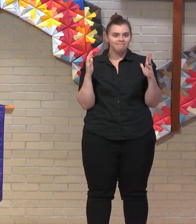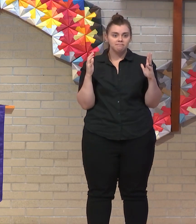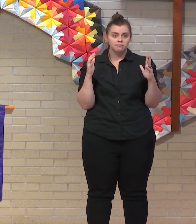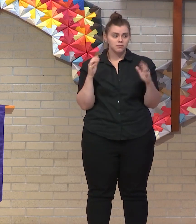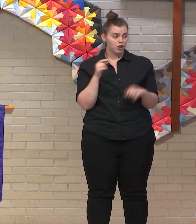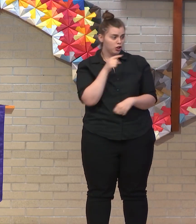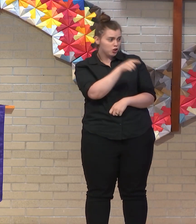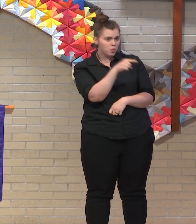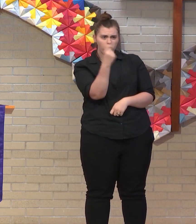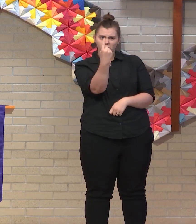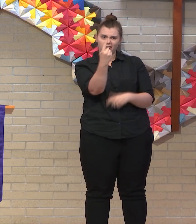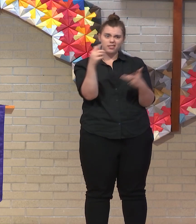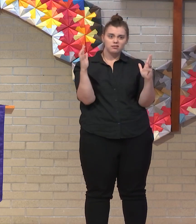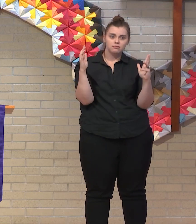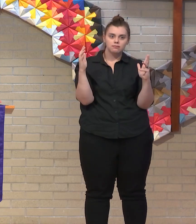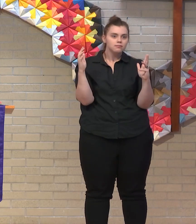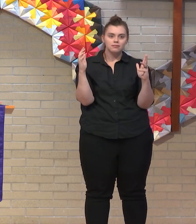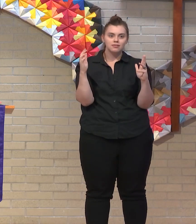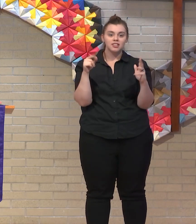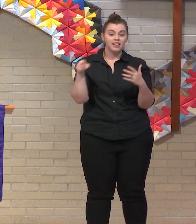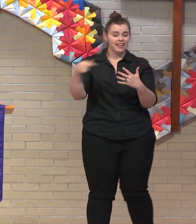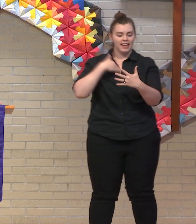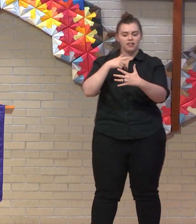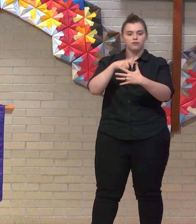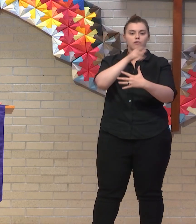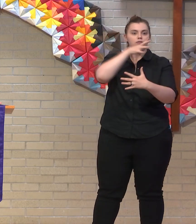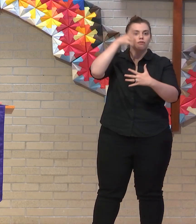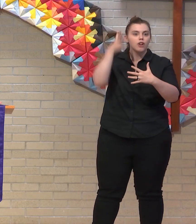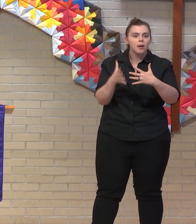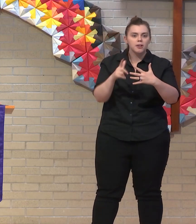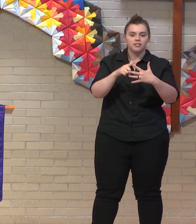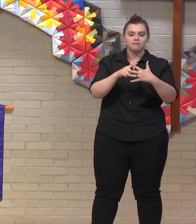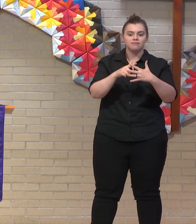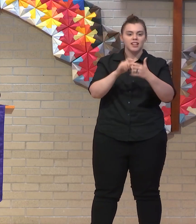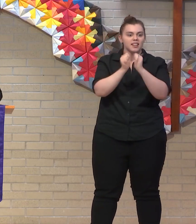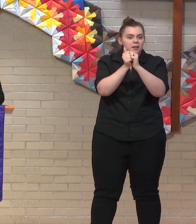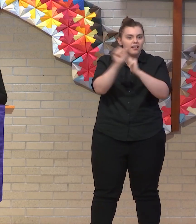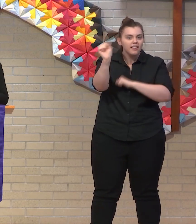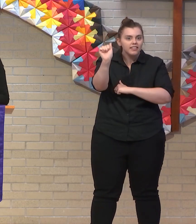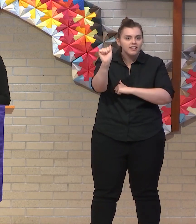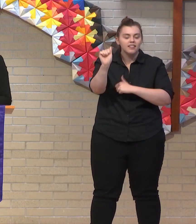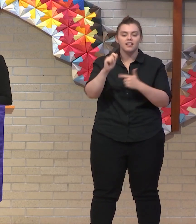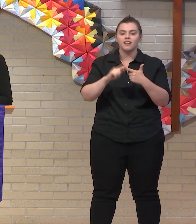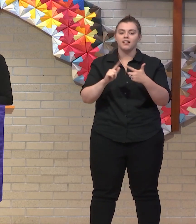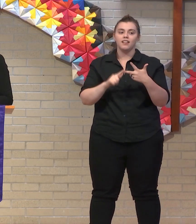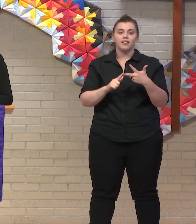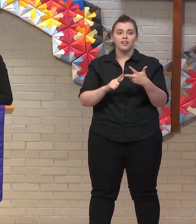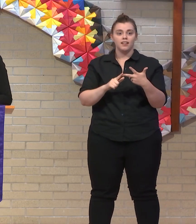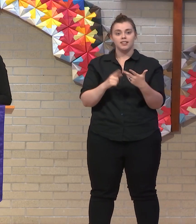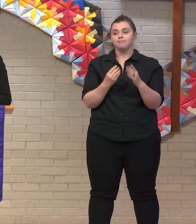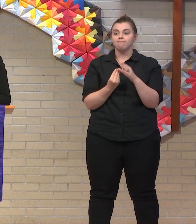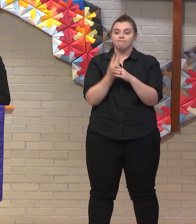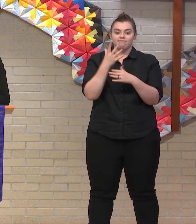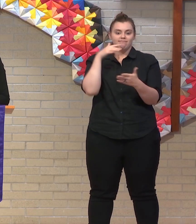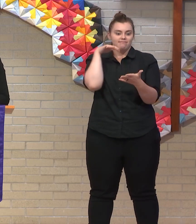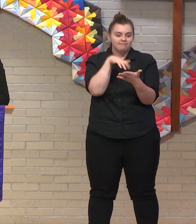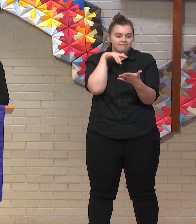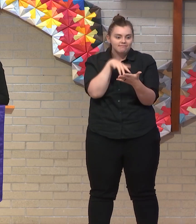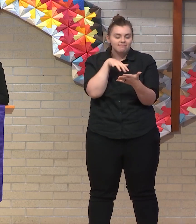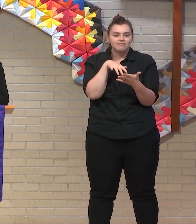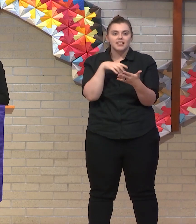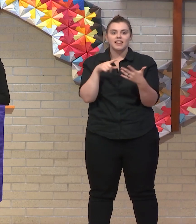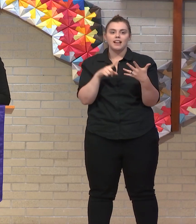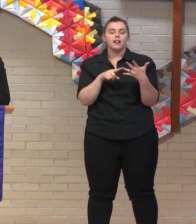you. He was a farmer, a competitive athlete, a budding botanist with a mind for